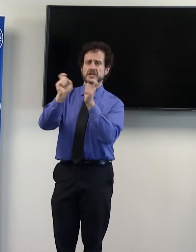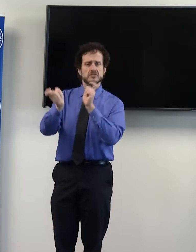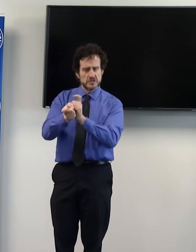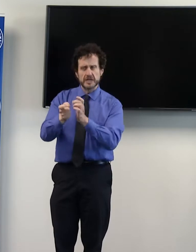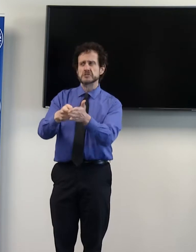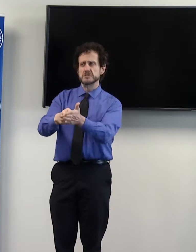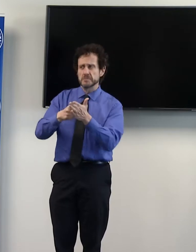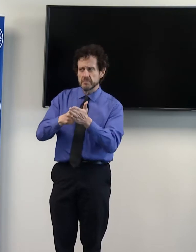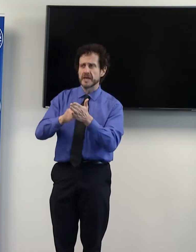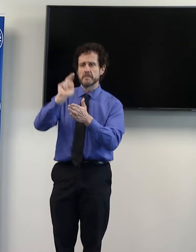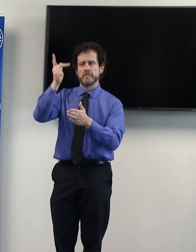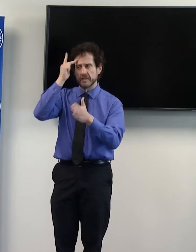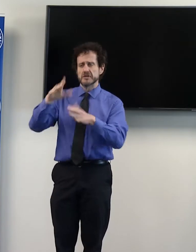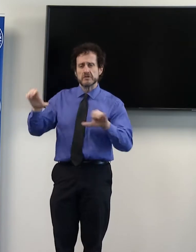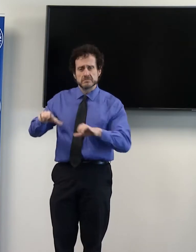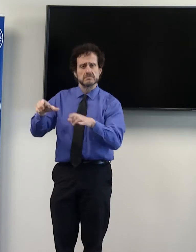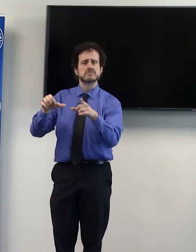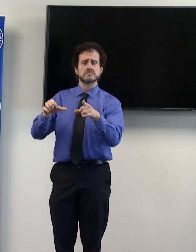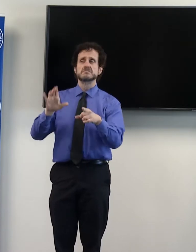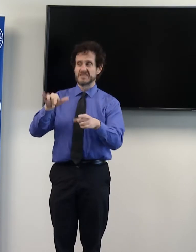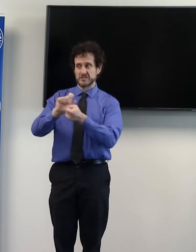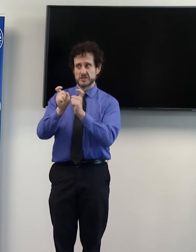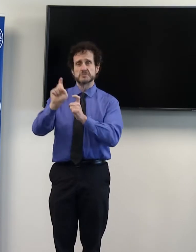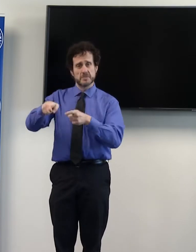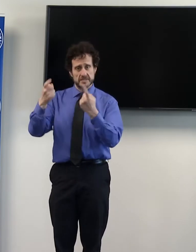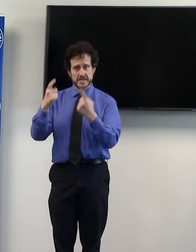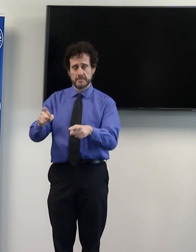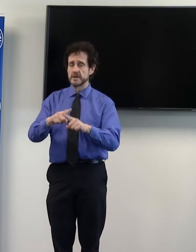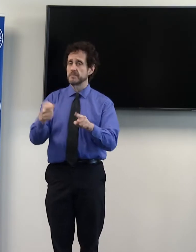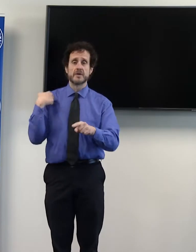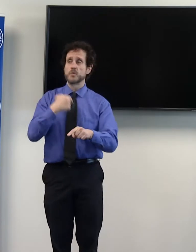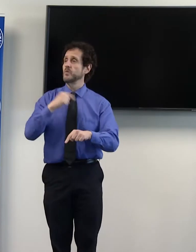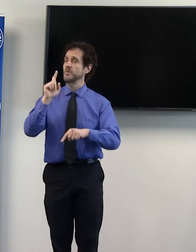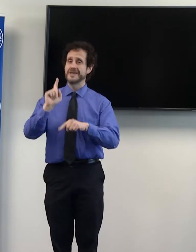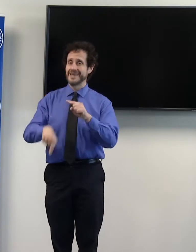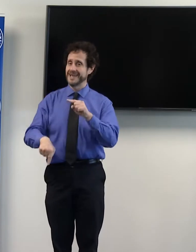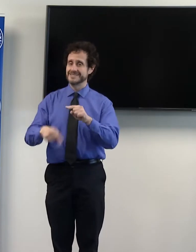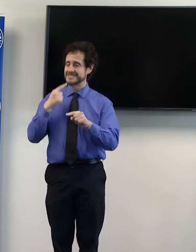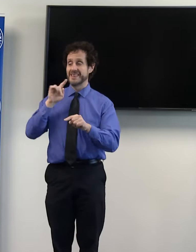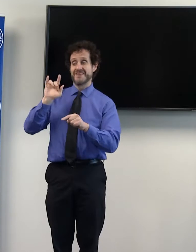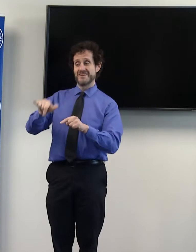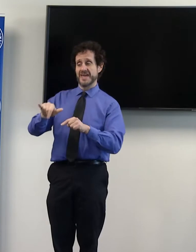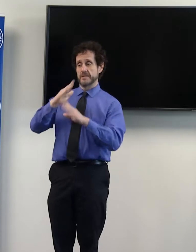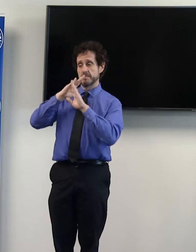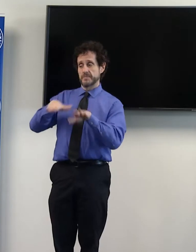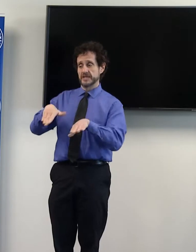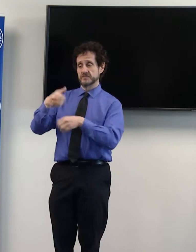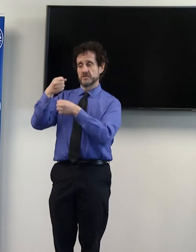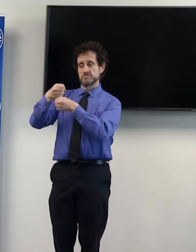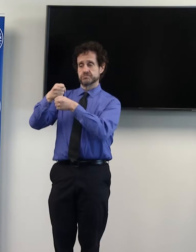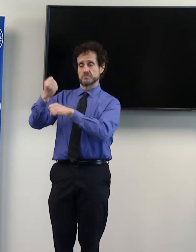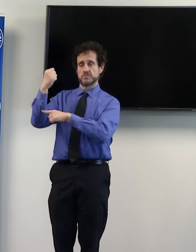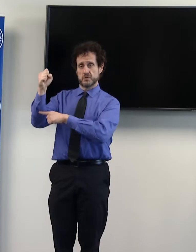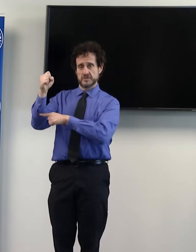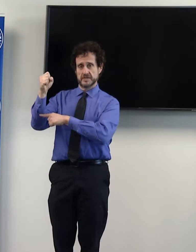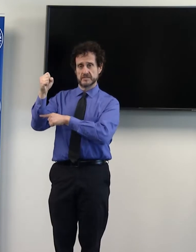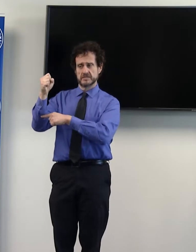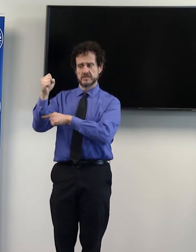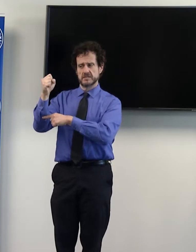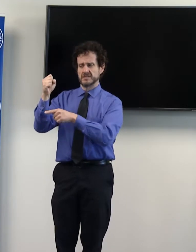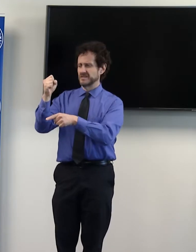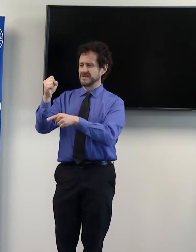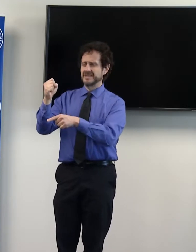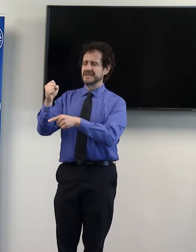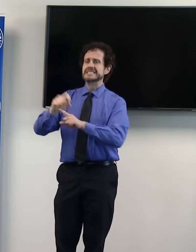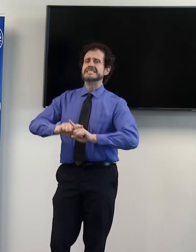happen. But what we can't do is we can't conflate that with people who are affirmatively committing criminal acts